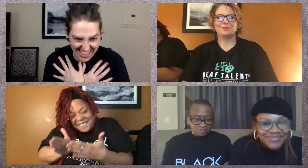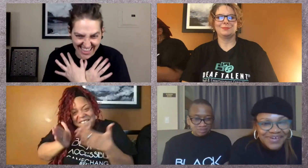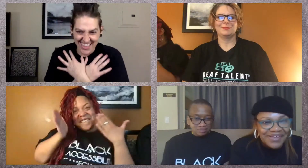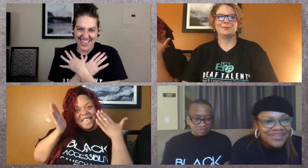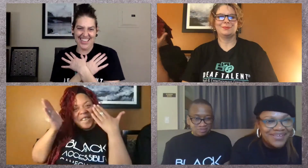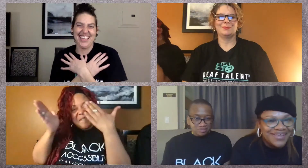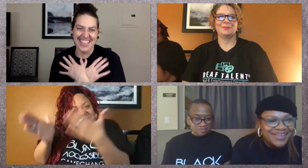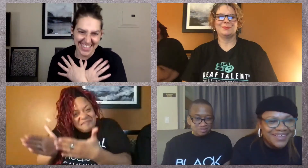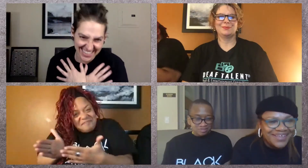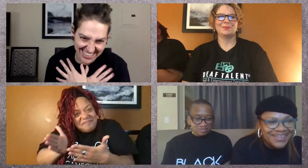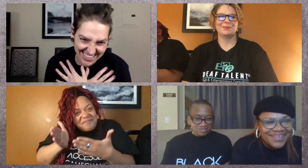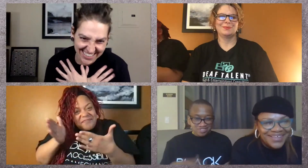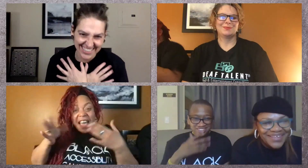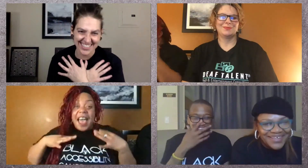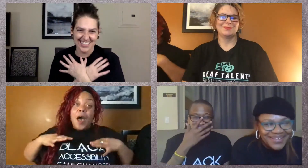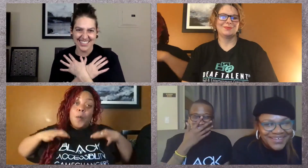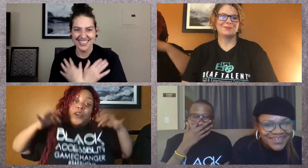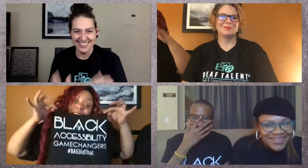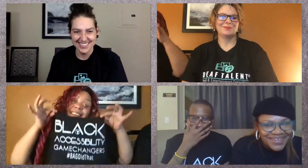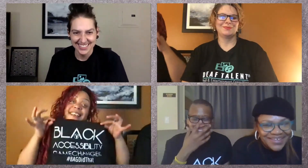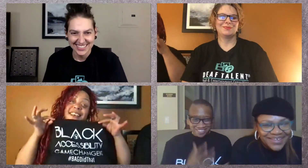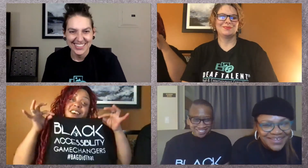I say the train is moving